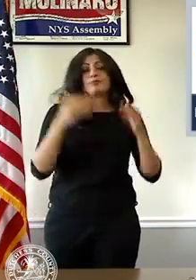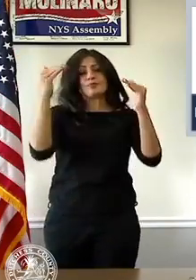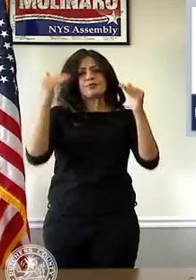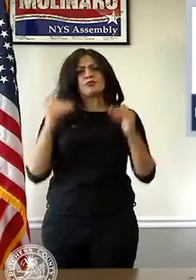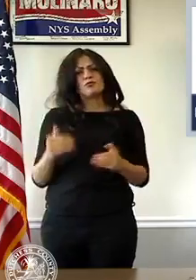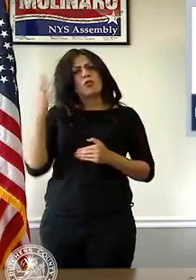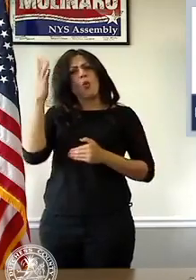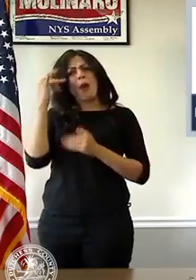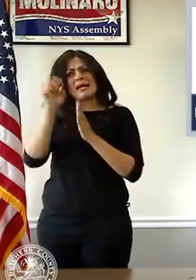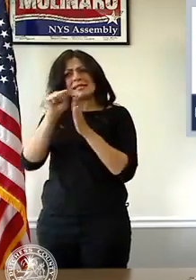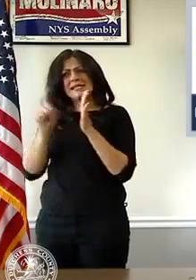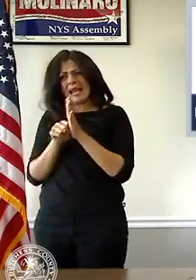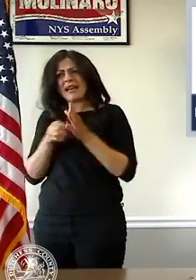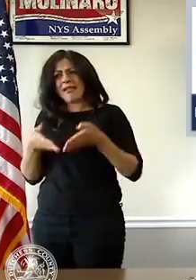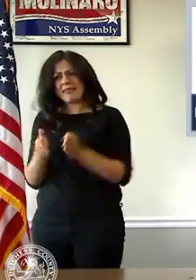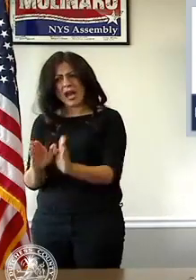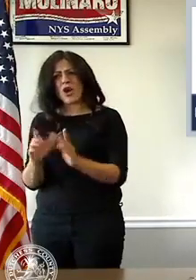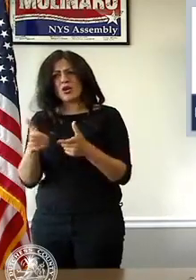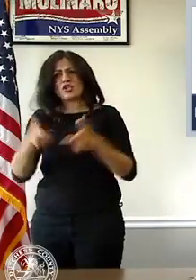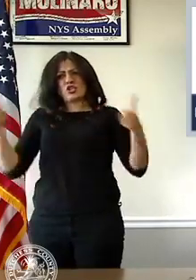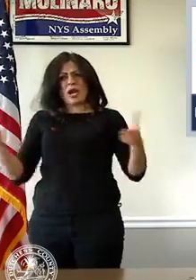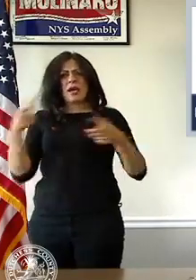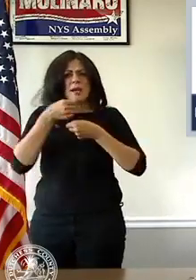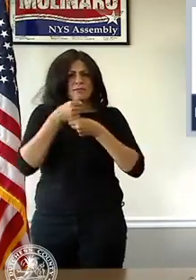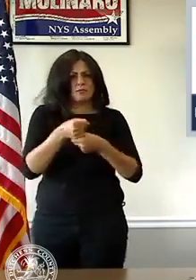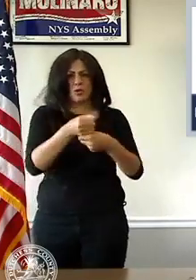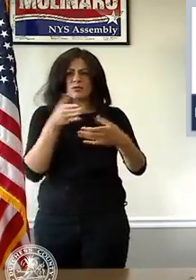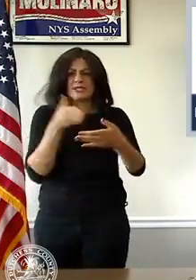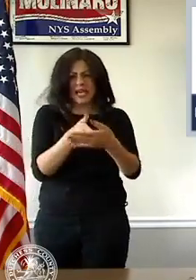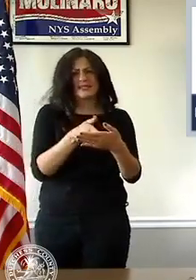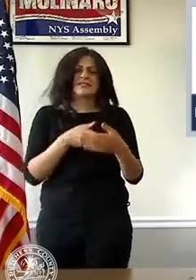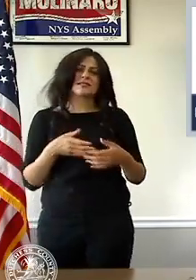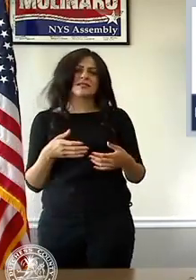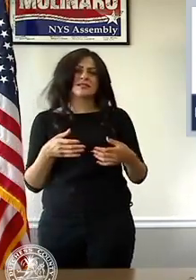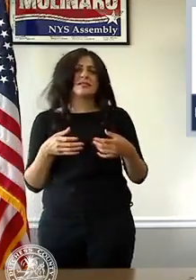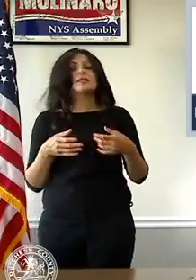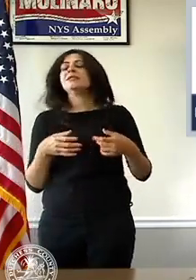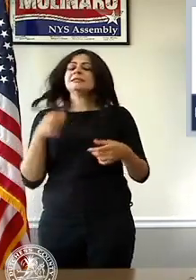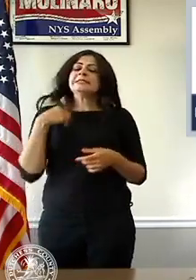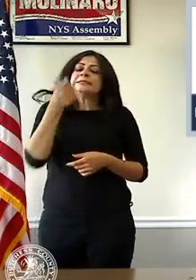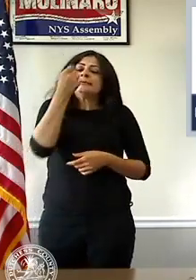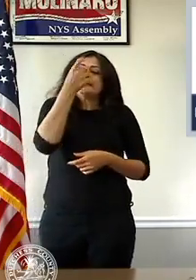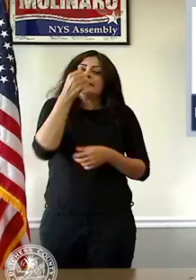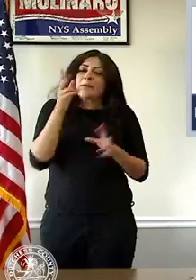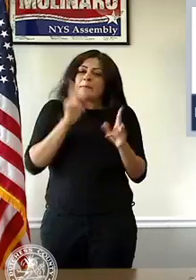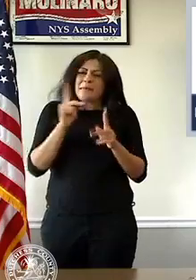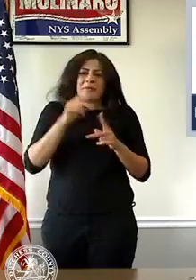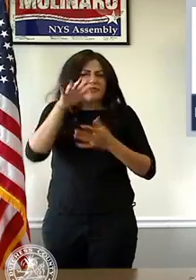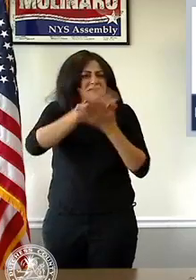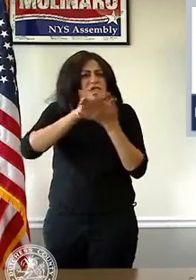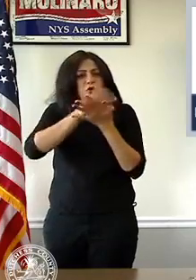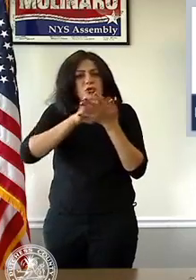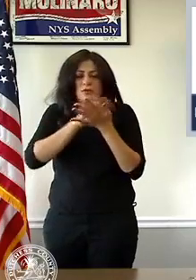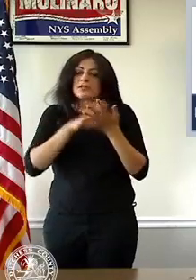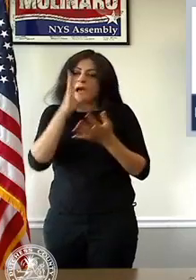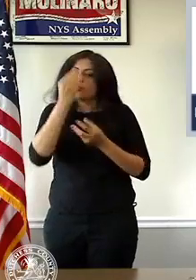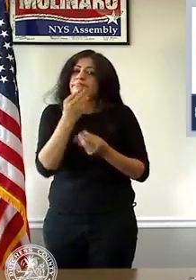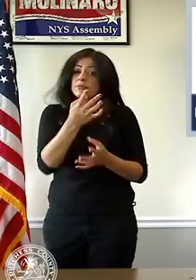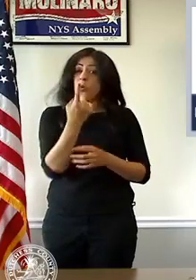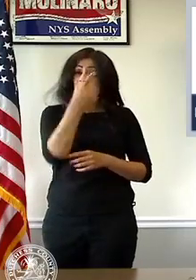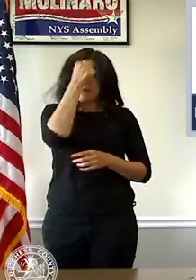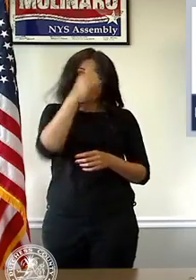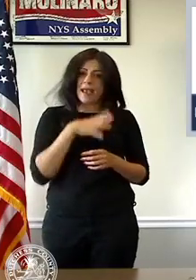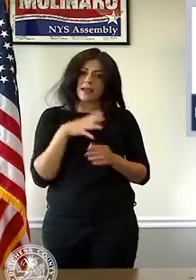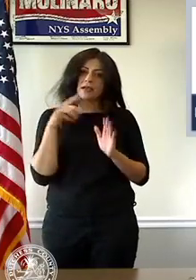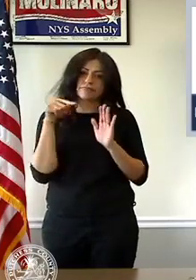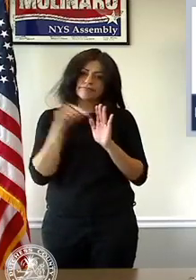of, I understand it. Believe me, I do. I get it. What I will tell you is that a man was murdered, and there